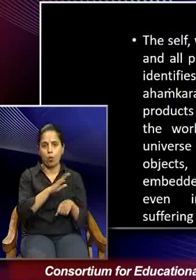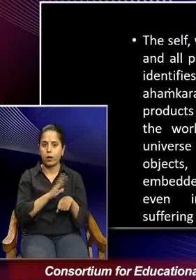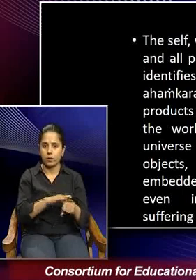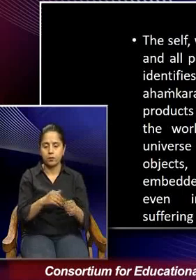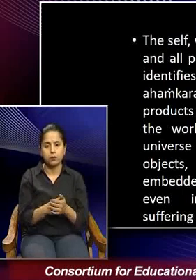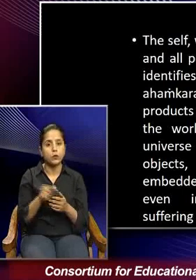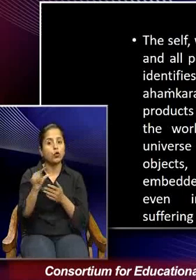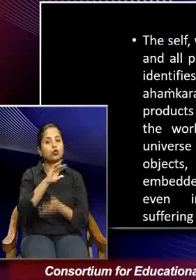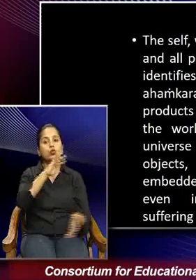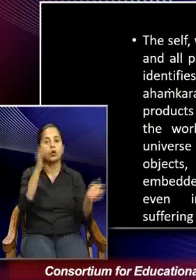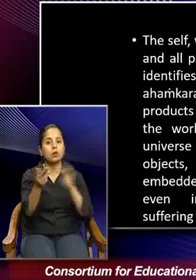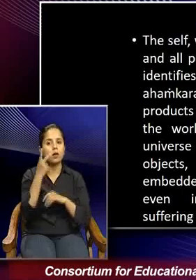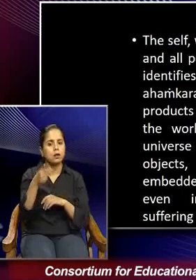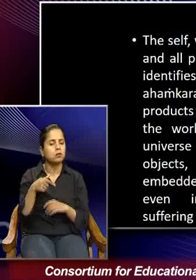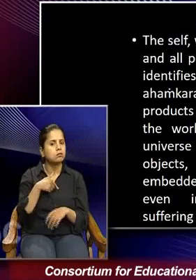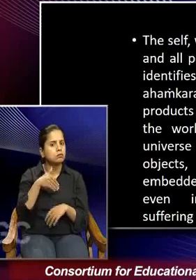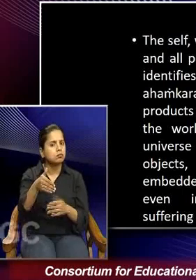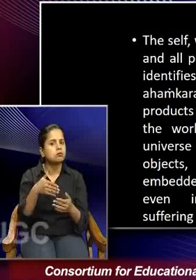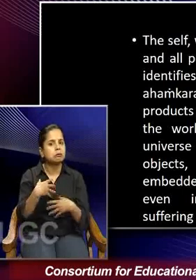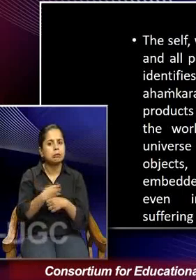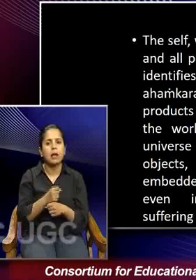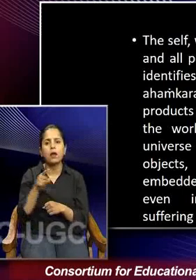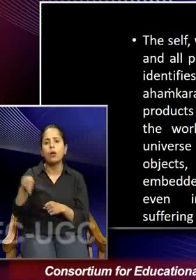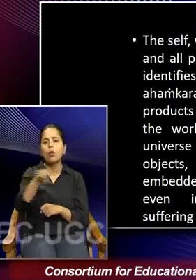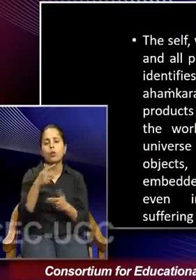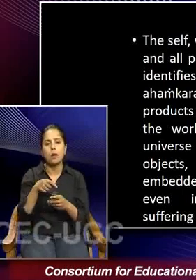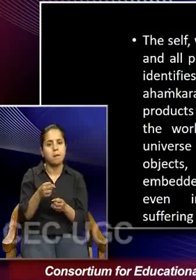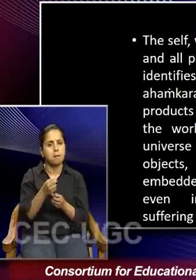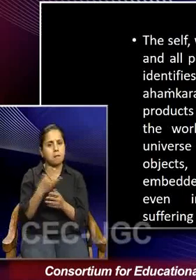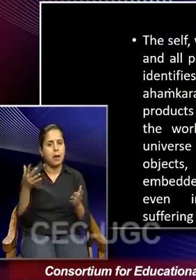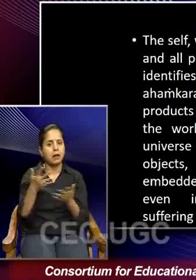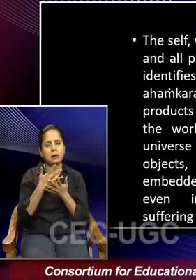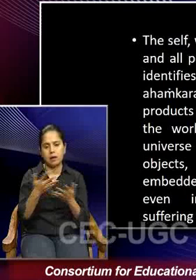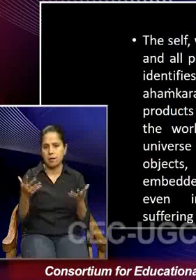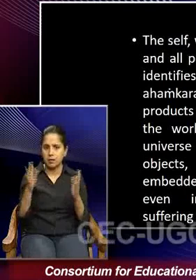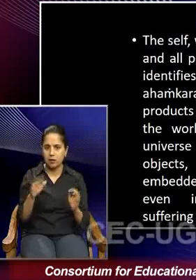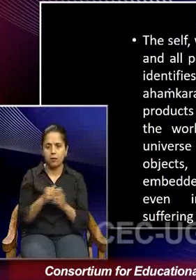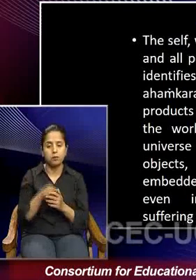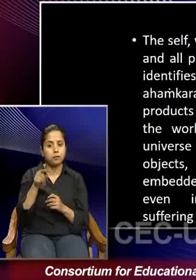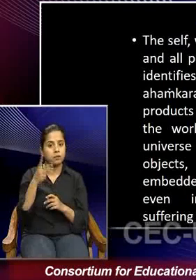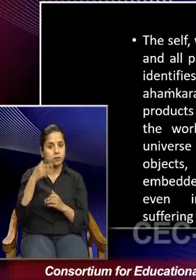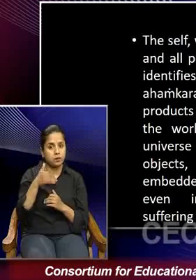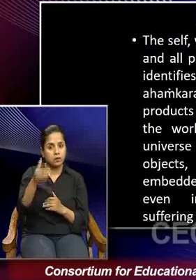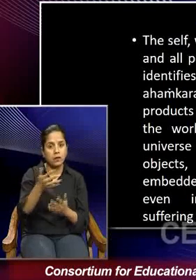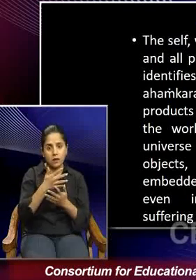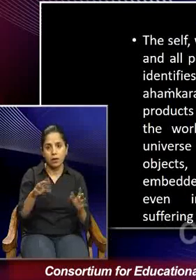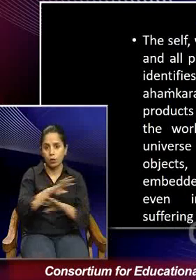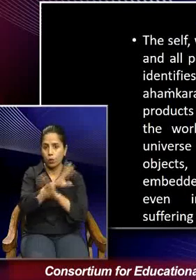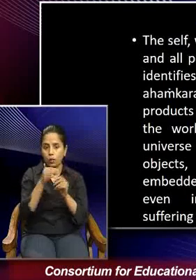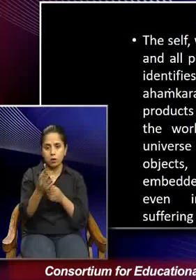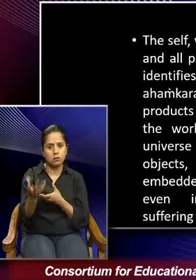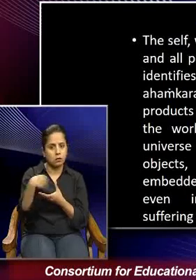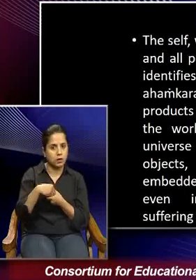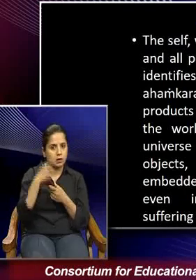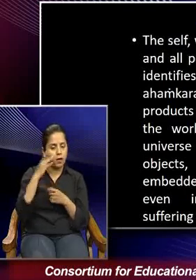The universe is constituted of manifold objects, and since objects are embedded